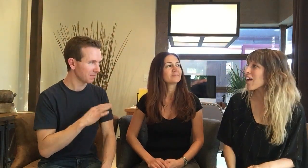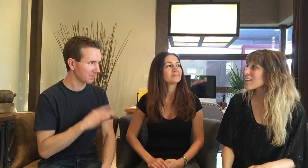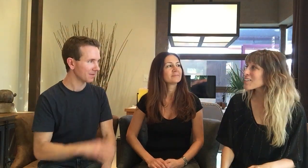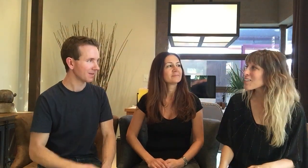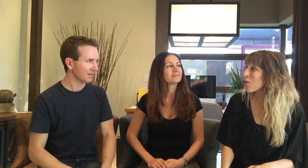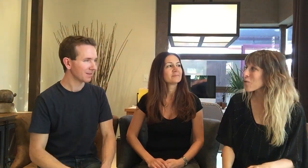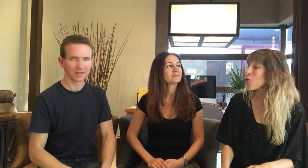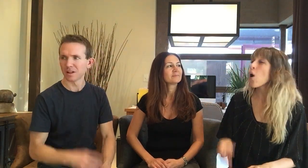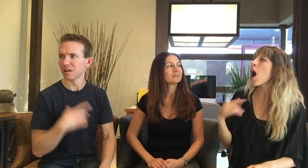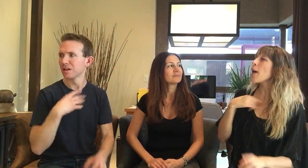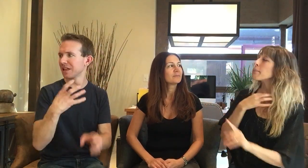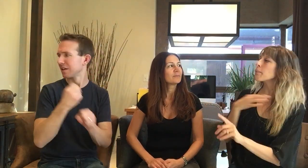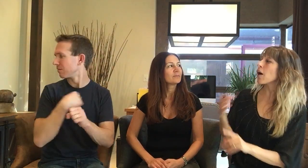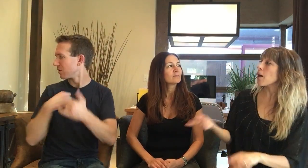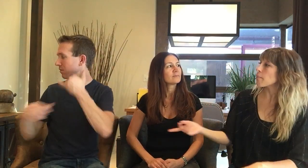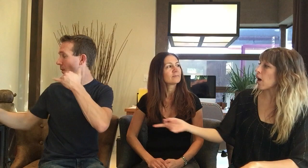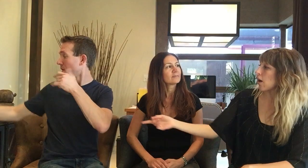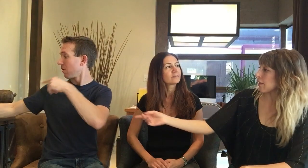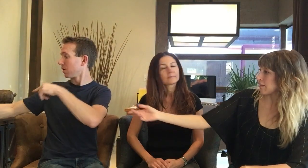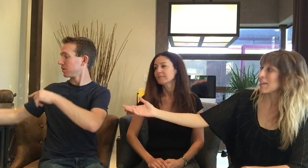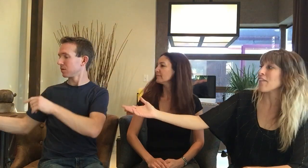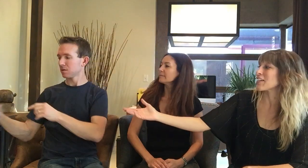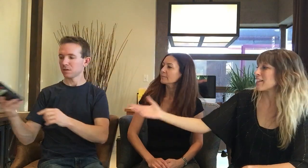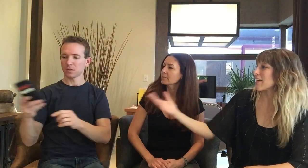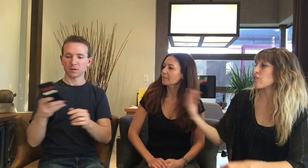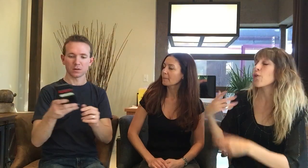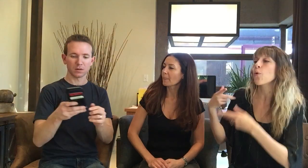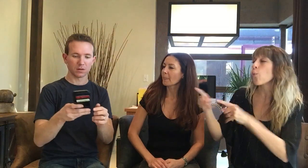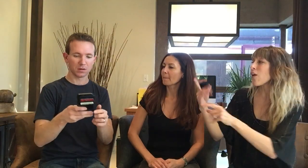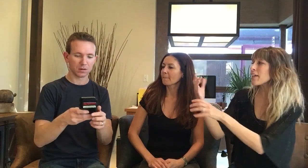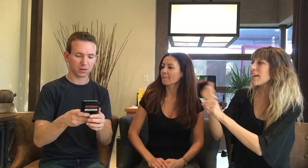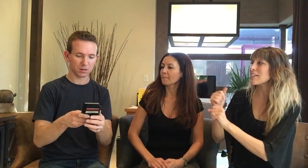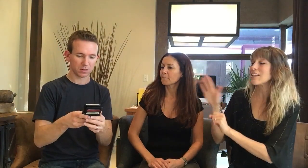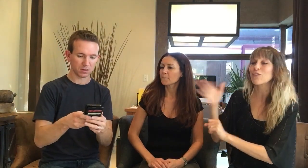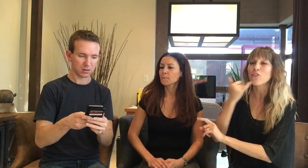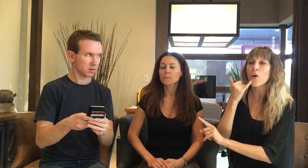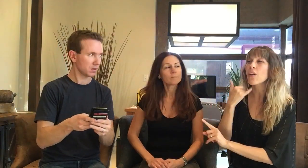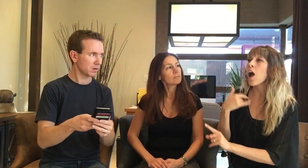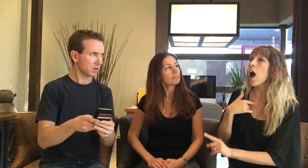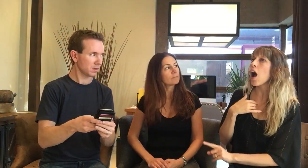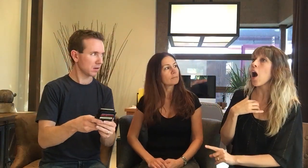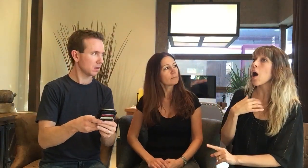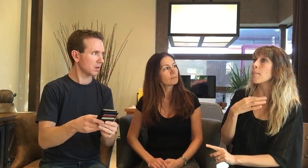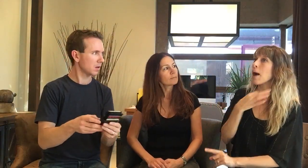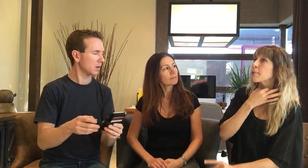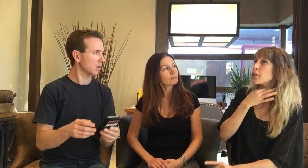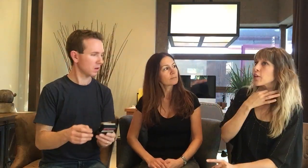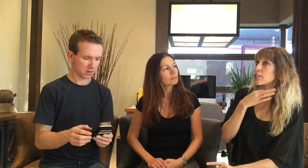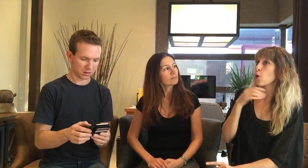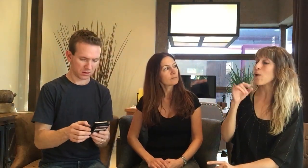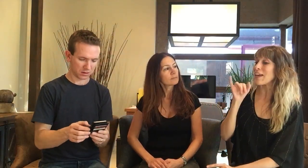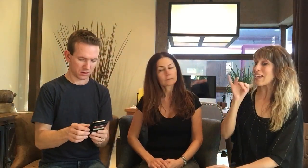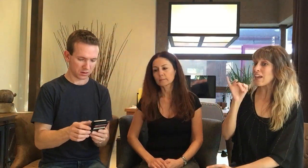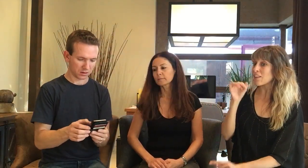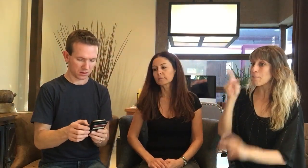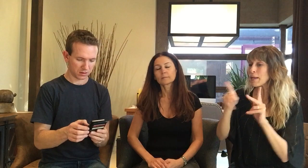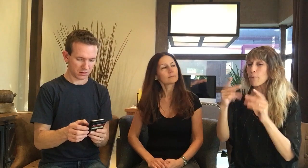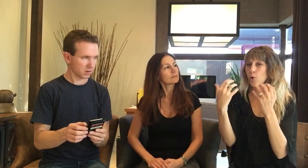That is so cool. Kevin's gonna get his phone. While he gets his phone, I'm curious. So the people who